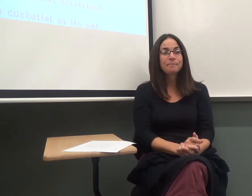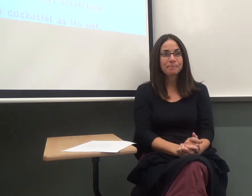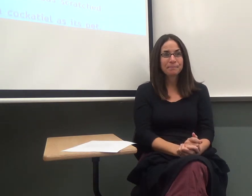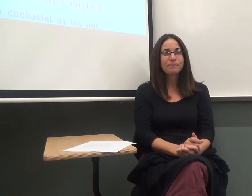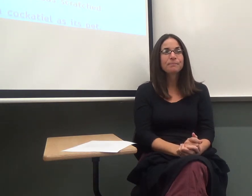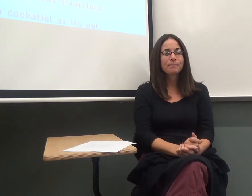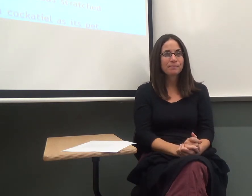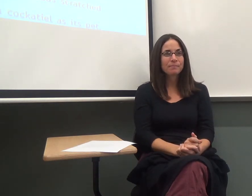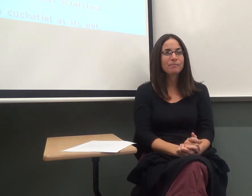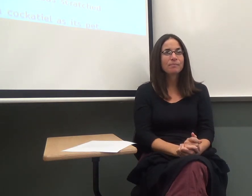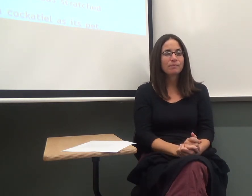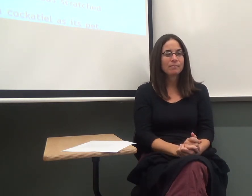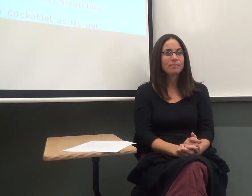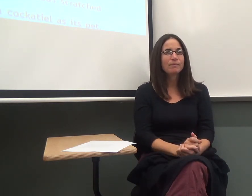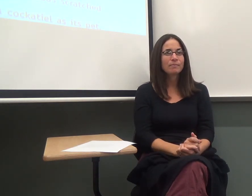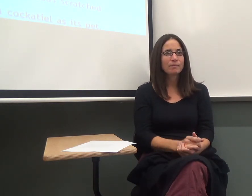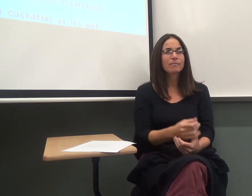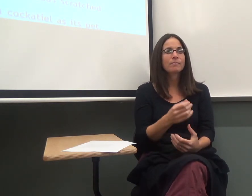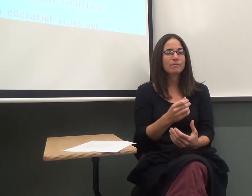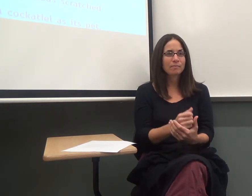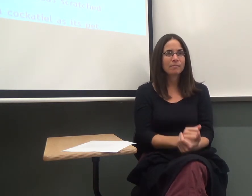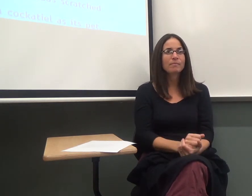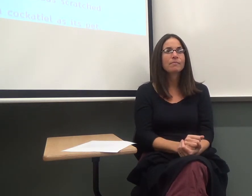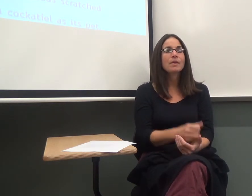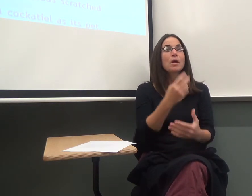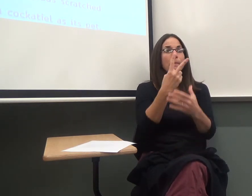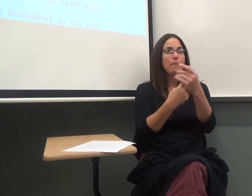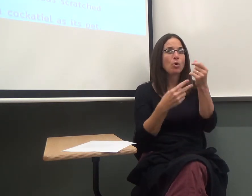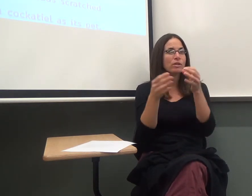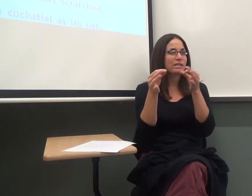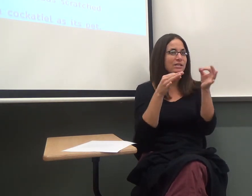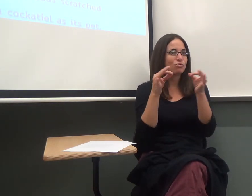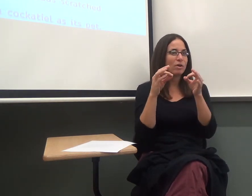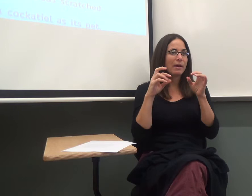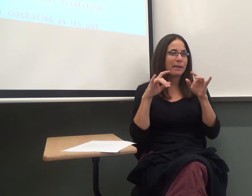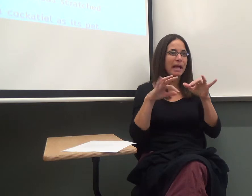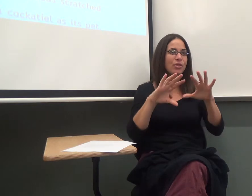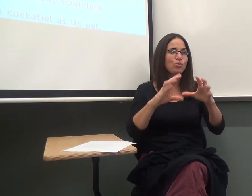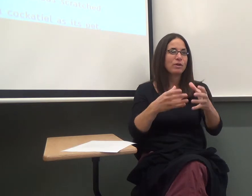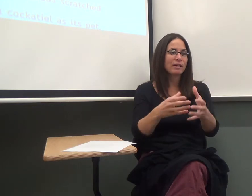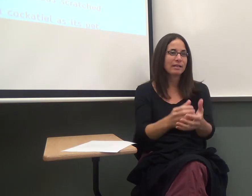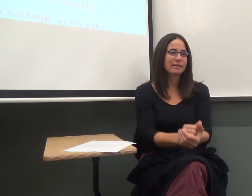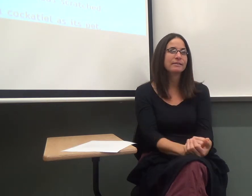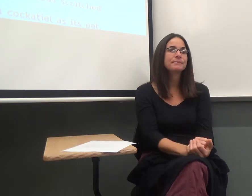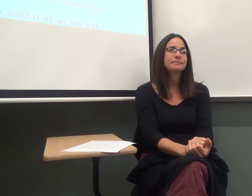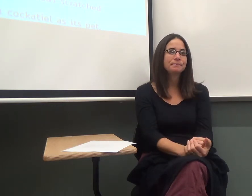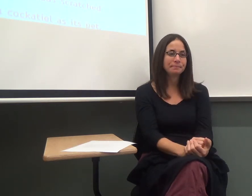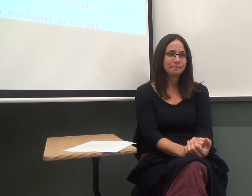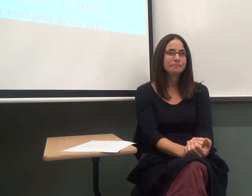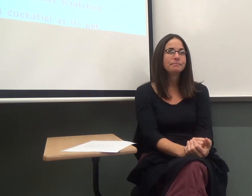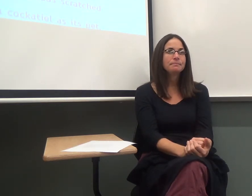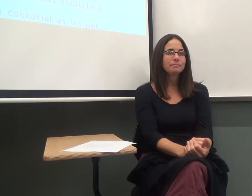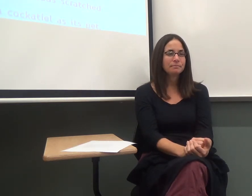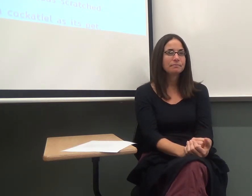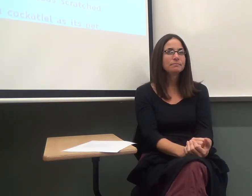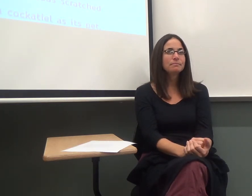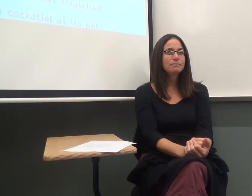Okay, now, when you have a test on this and you're asked to tell me the answers about what things